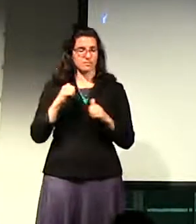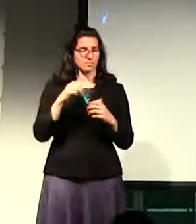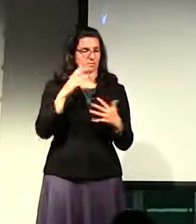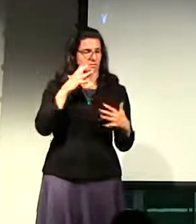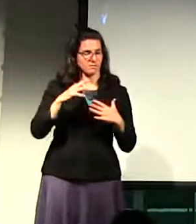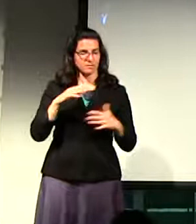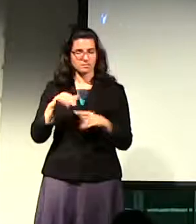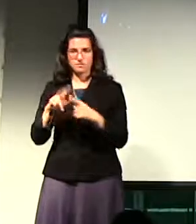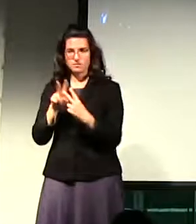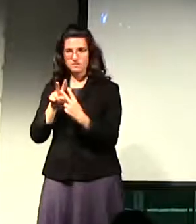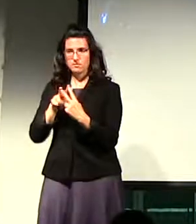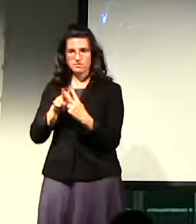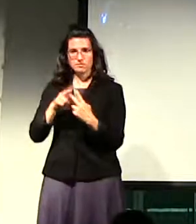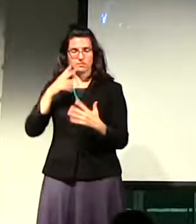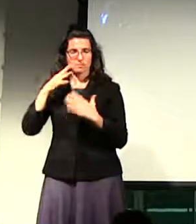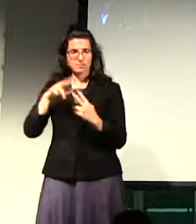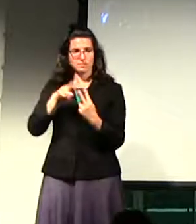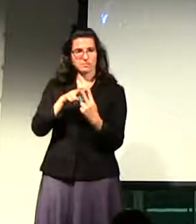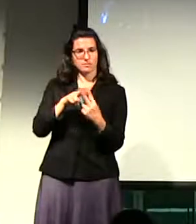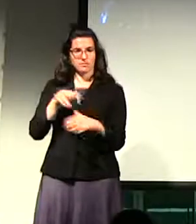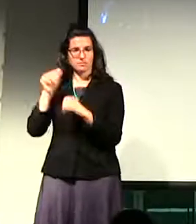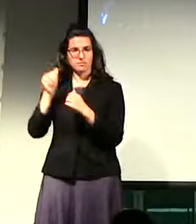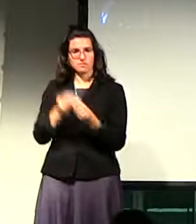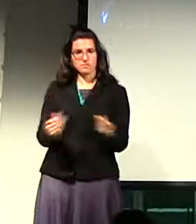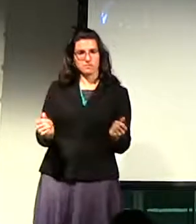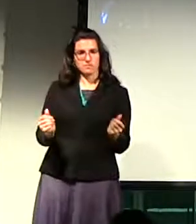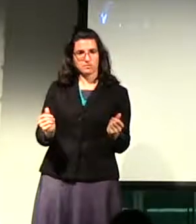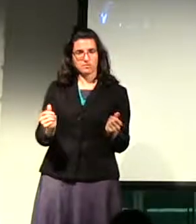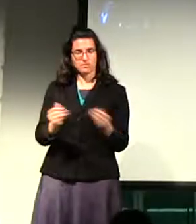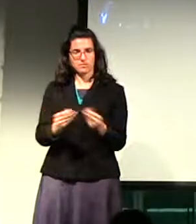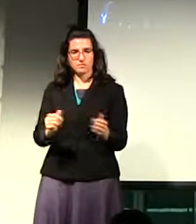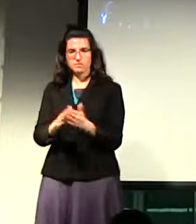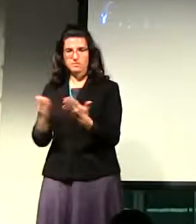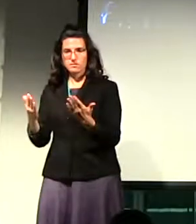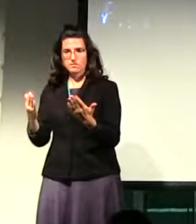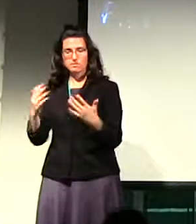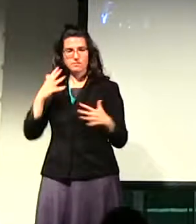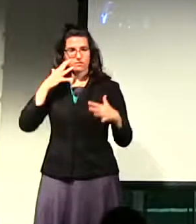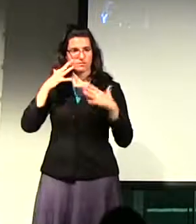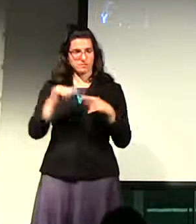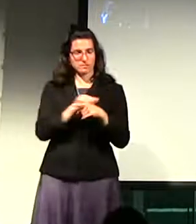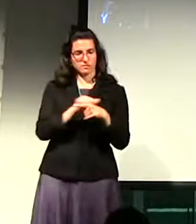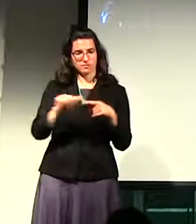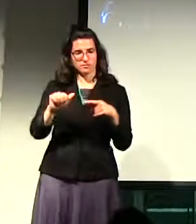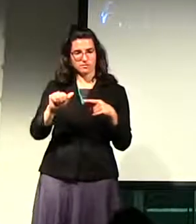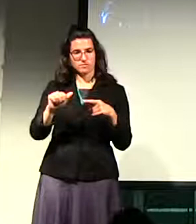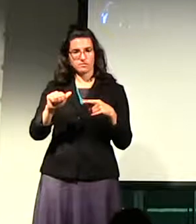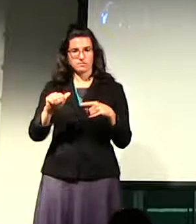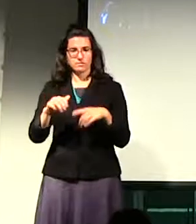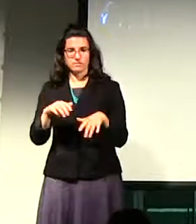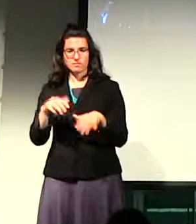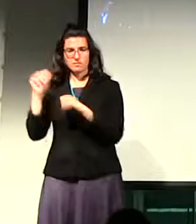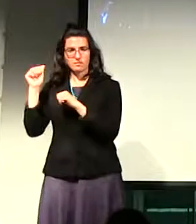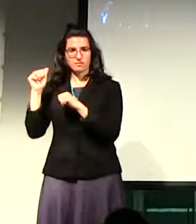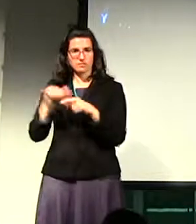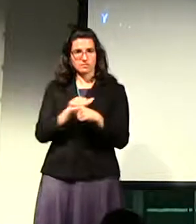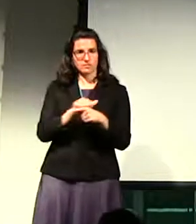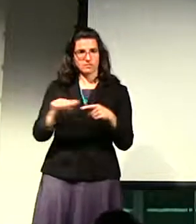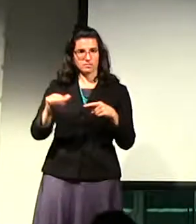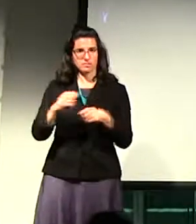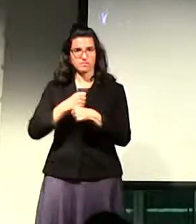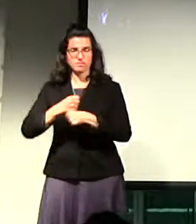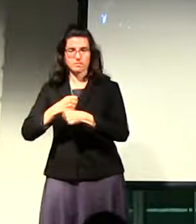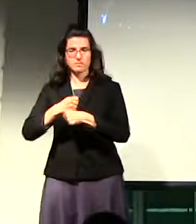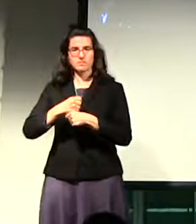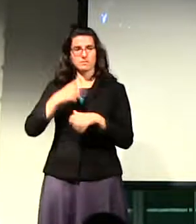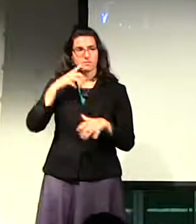sounded, pair, leading, sounded, practice, lead, sounded, practice, sounded, practice, forming, cure, practice, forming, new one, practice, forming,